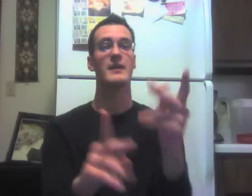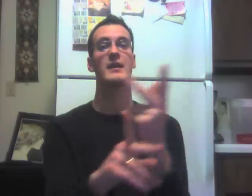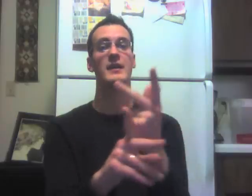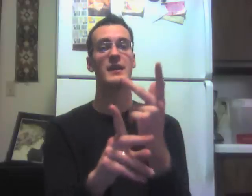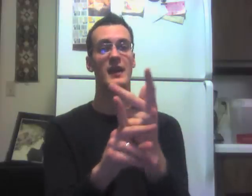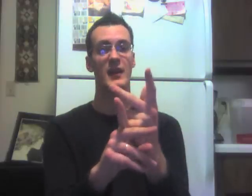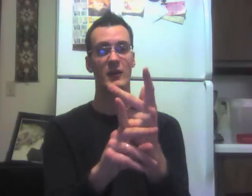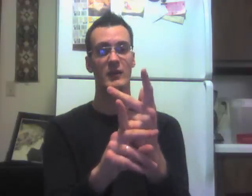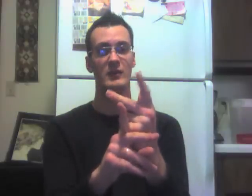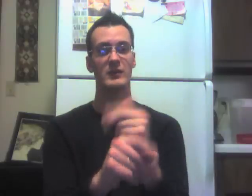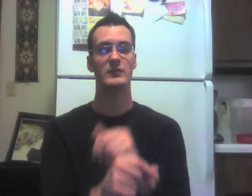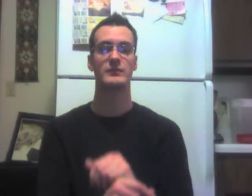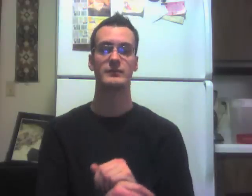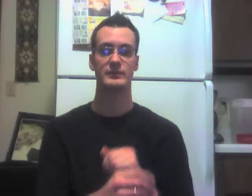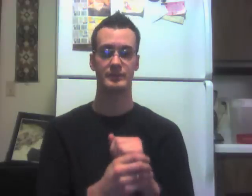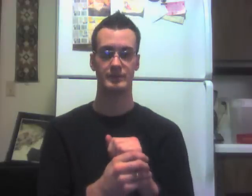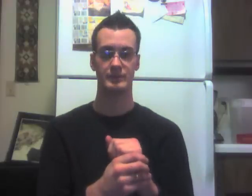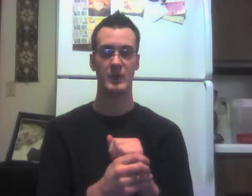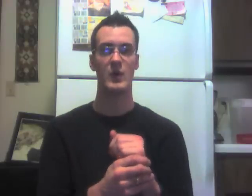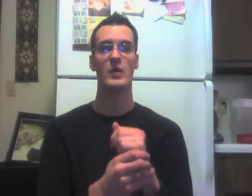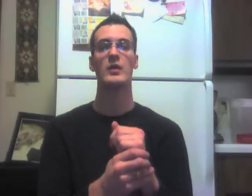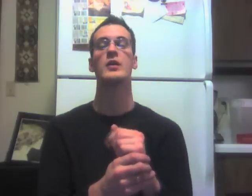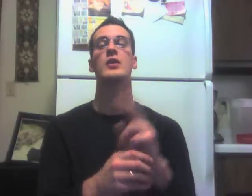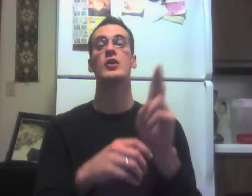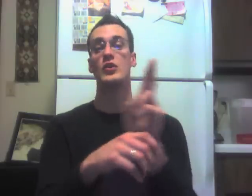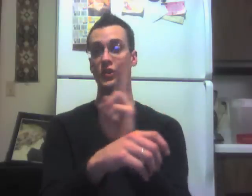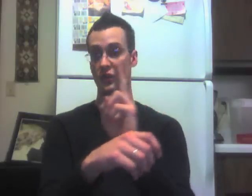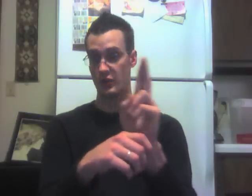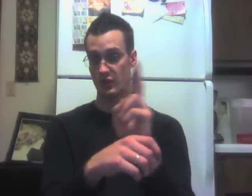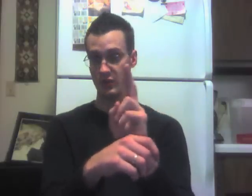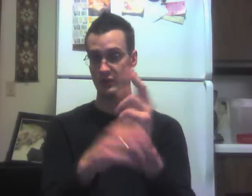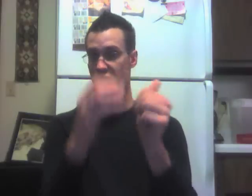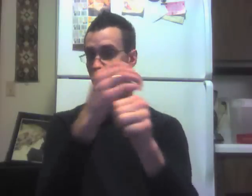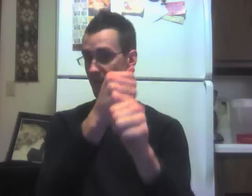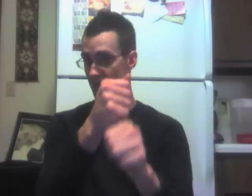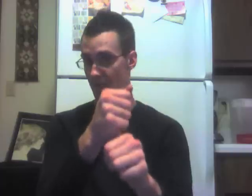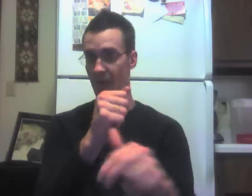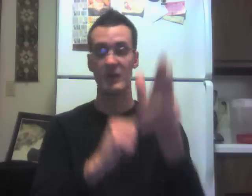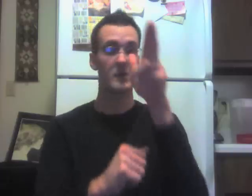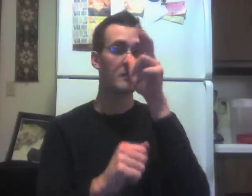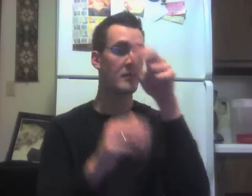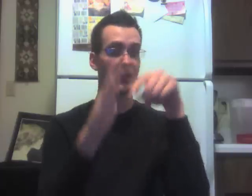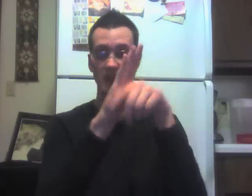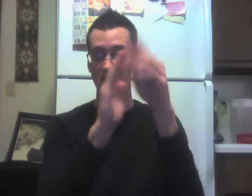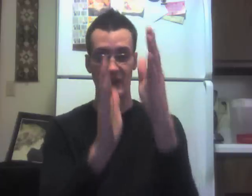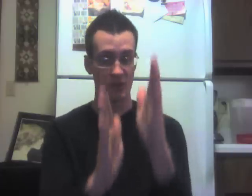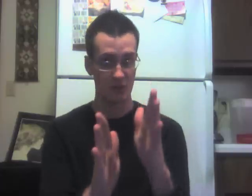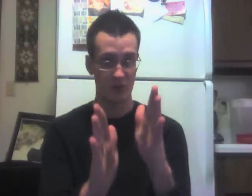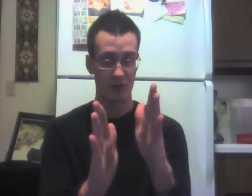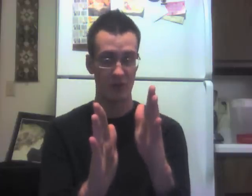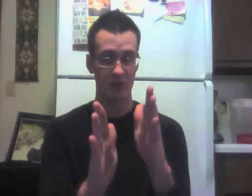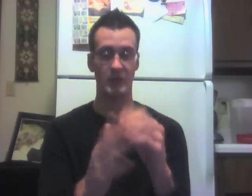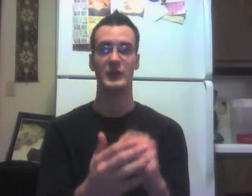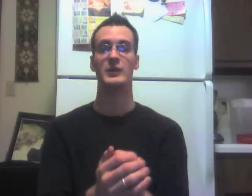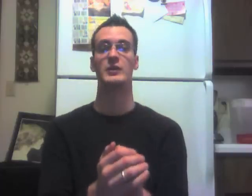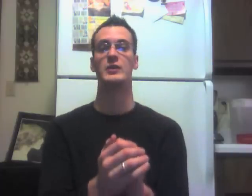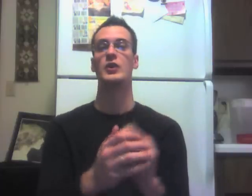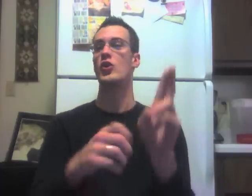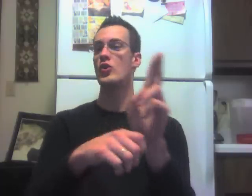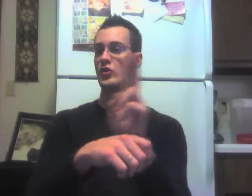using a one-step fertilizer and insecticide systemic feeder. One shot of this feeder every